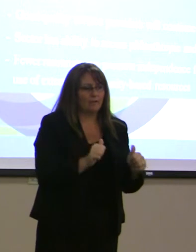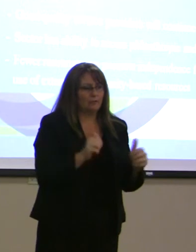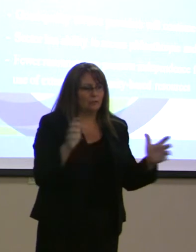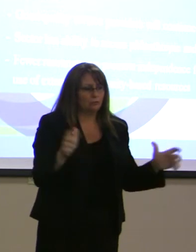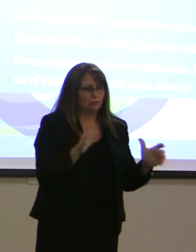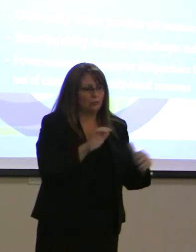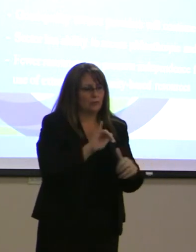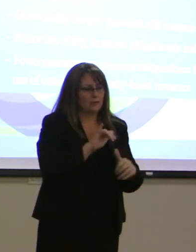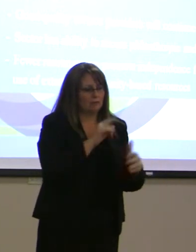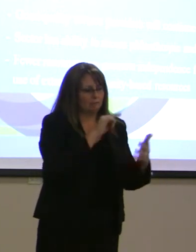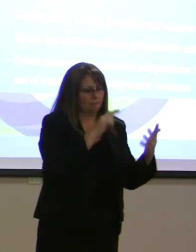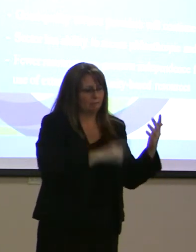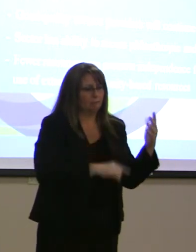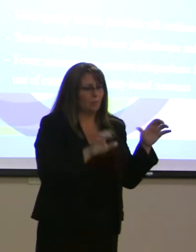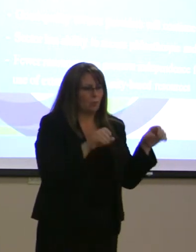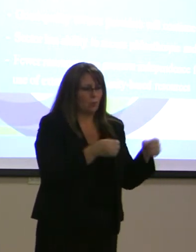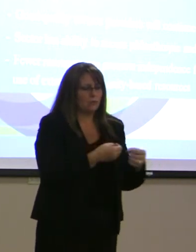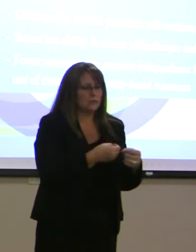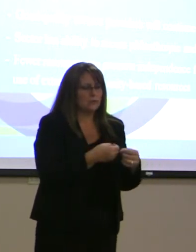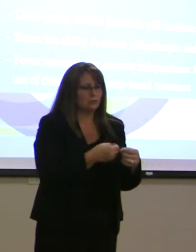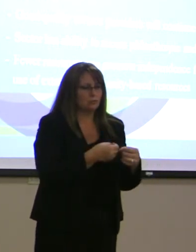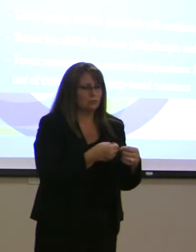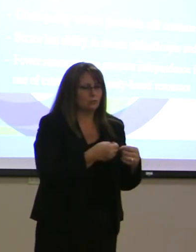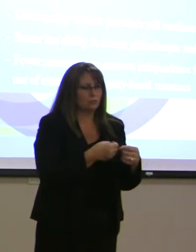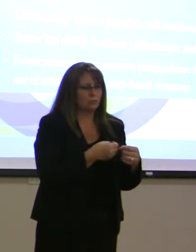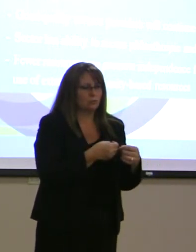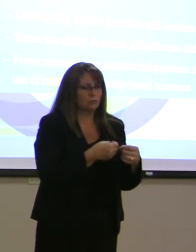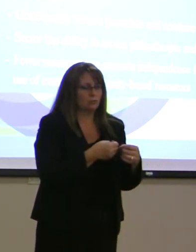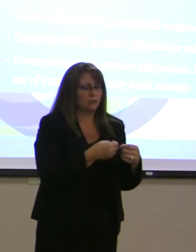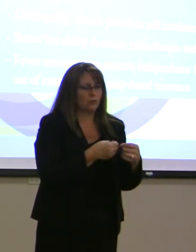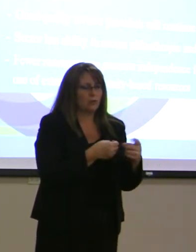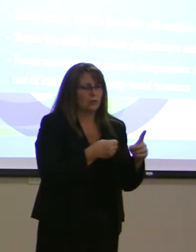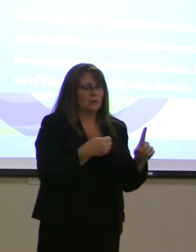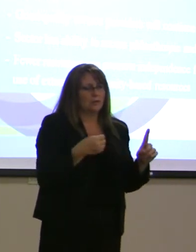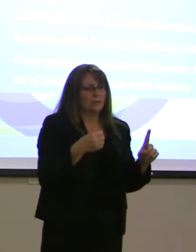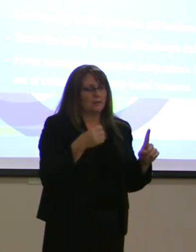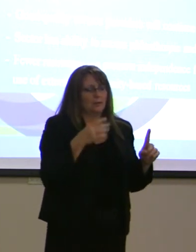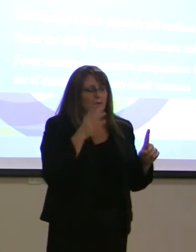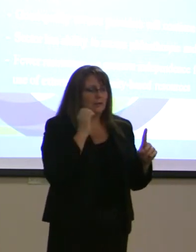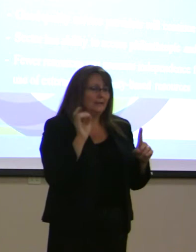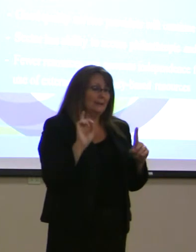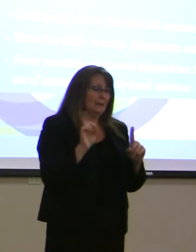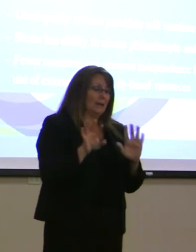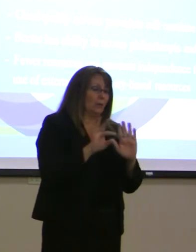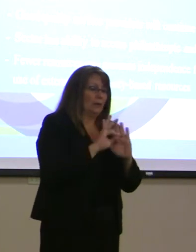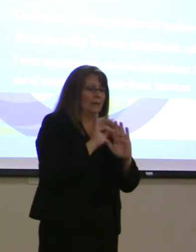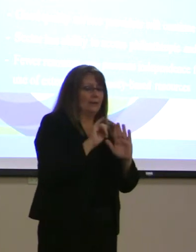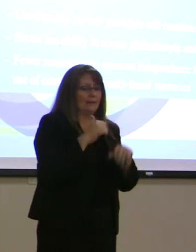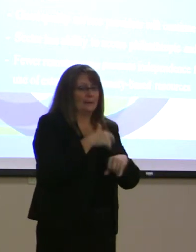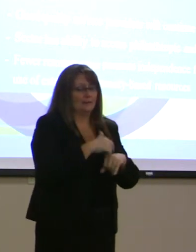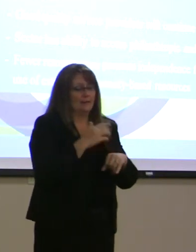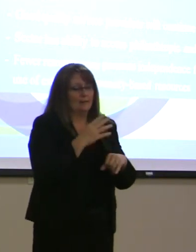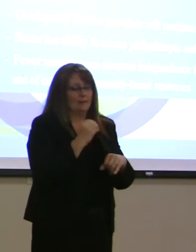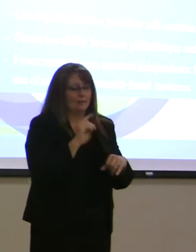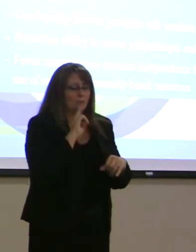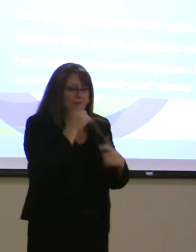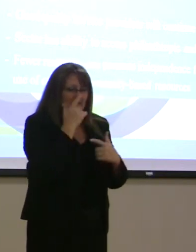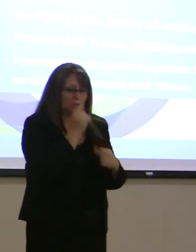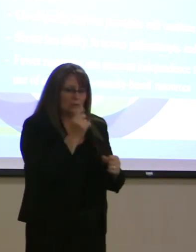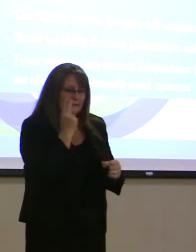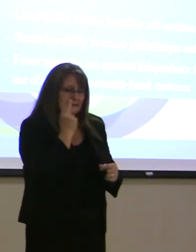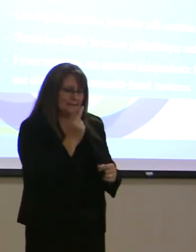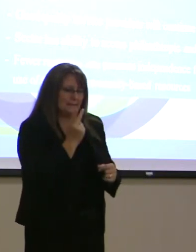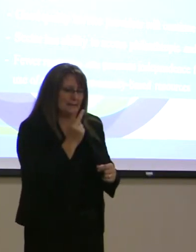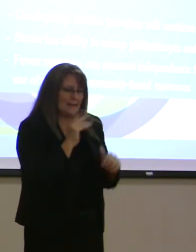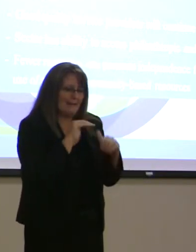those organisations, and that they're, as I say, they're democratically elected every time, they're an AGM and everything, and it's really interesting to go